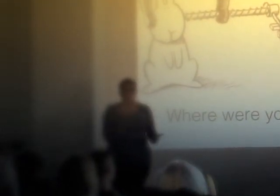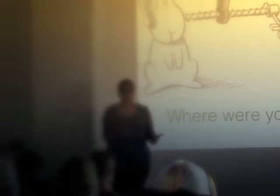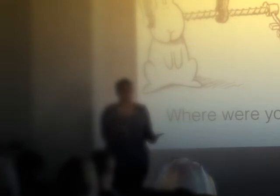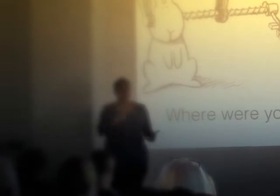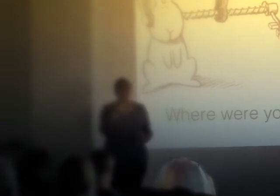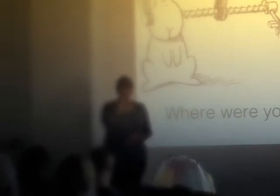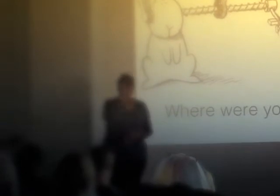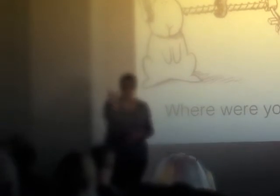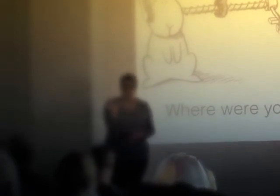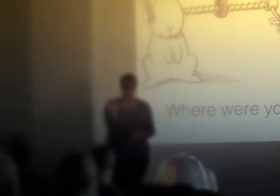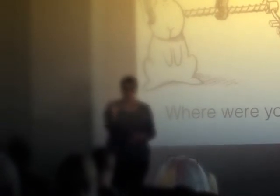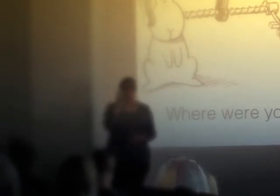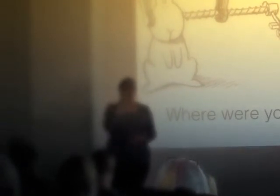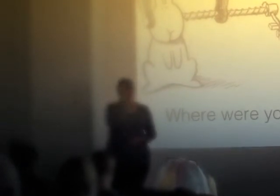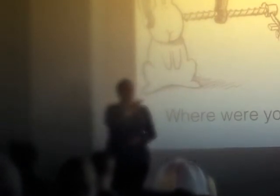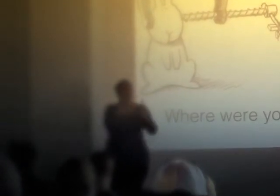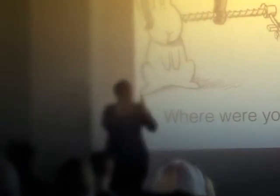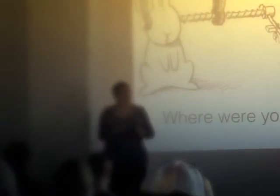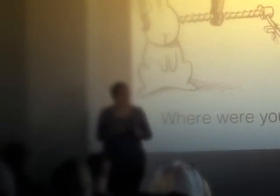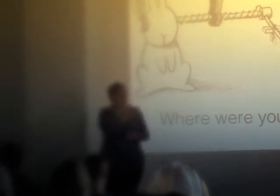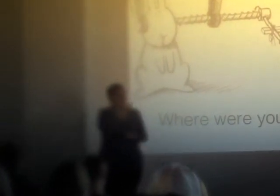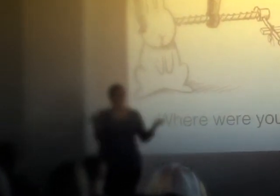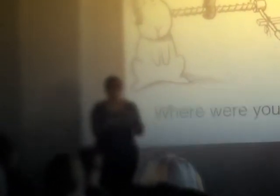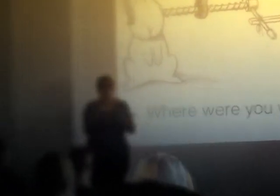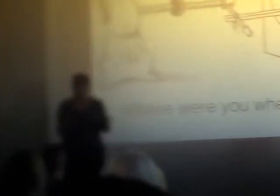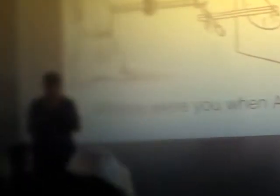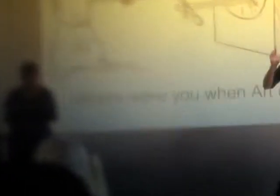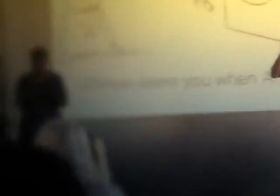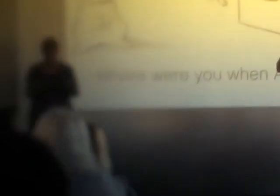question to you is, where were you when art died?